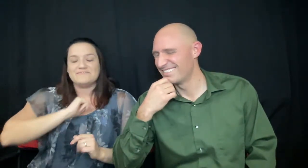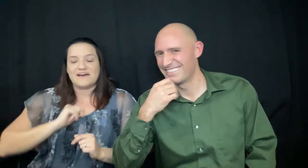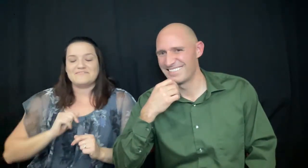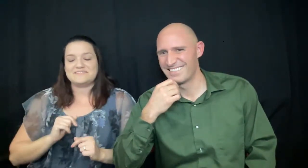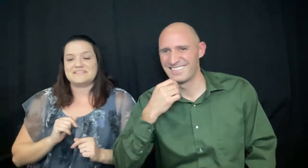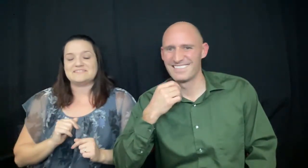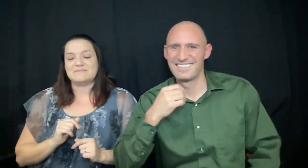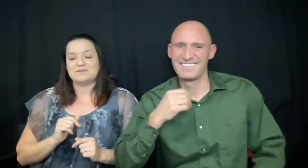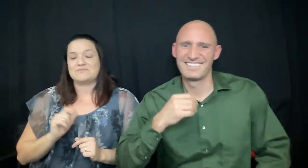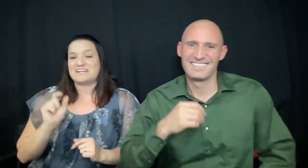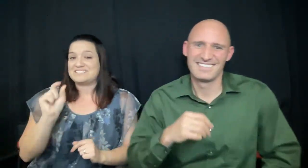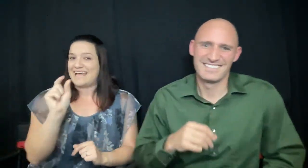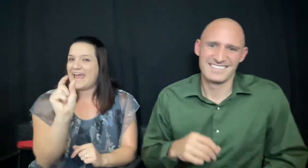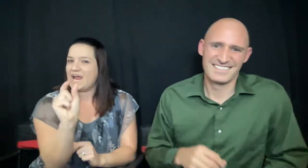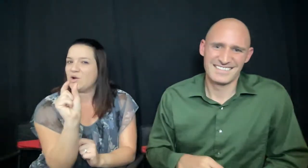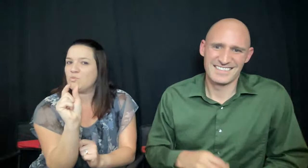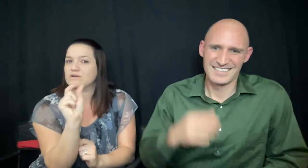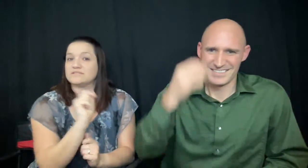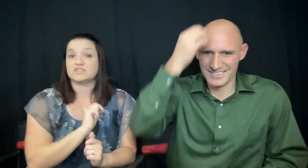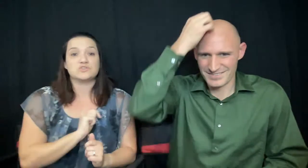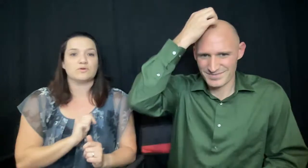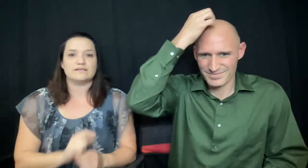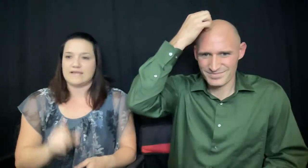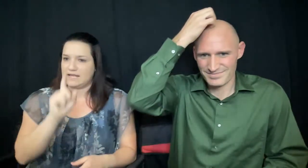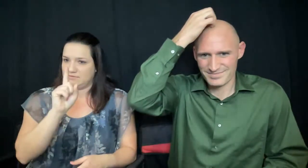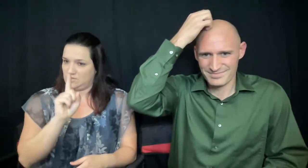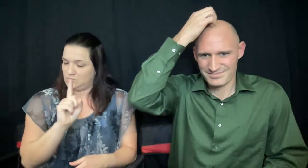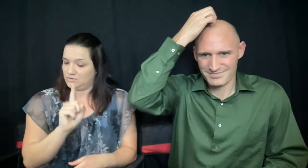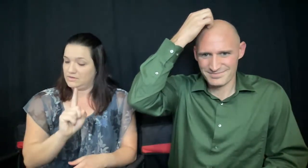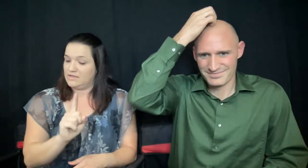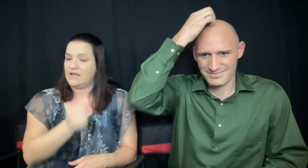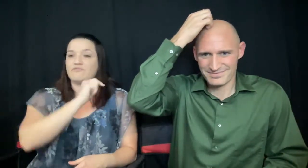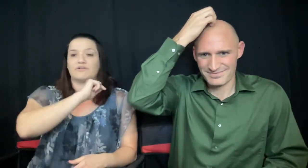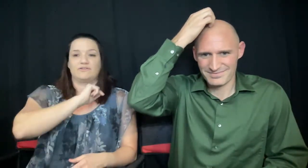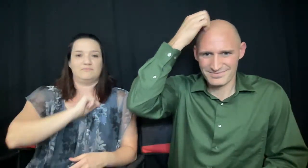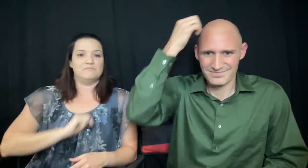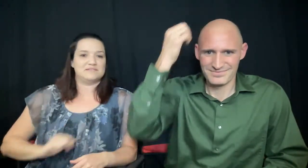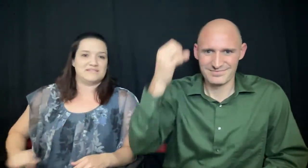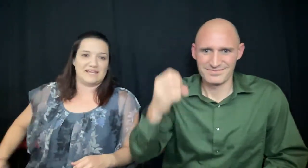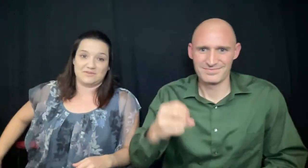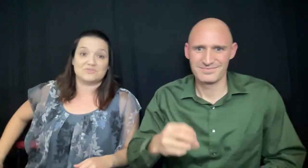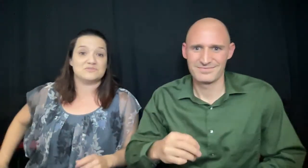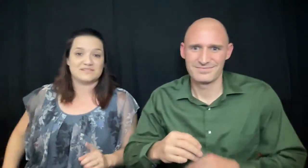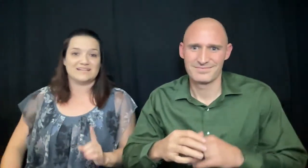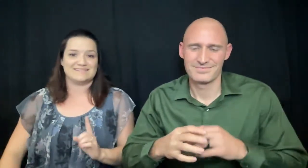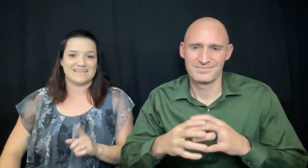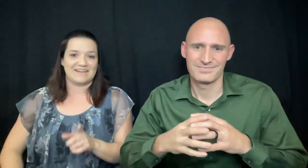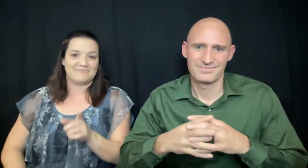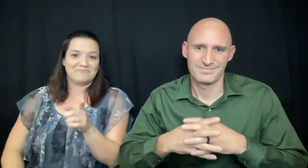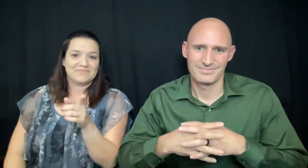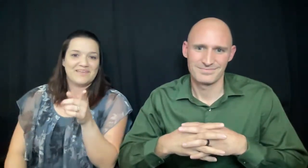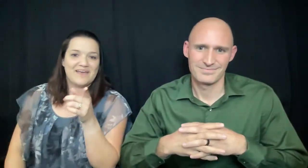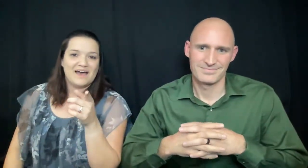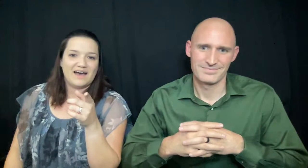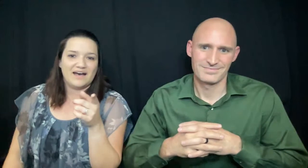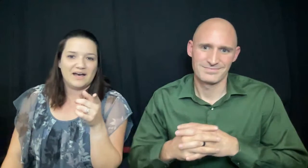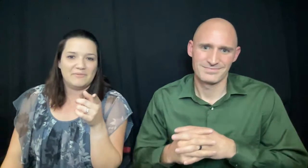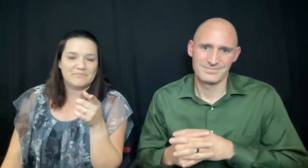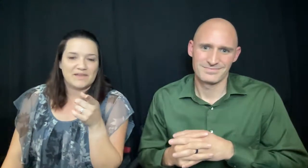I've seen similar, if not just a hair worse, stories, and you will never mistake those two signs again. I'm